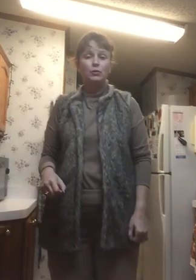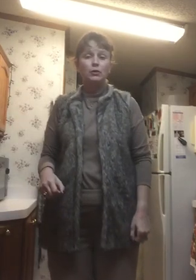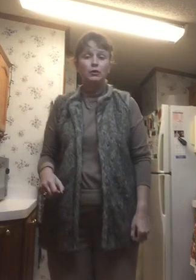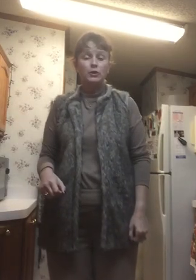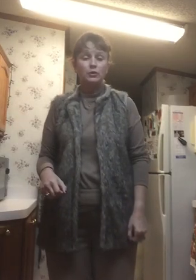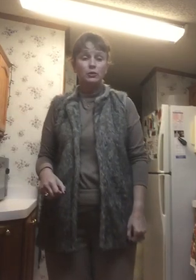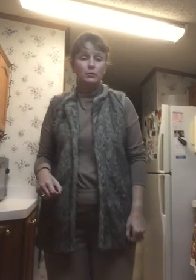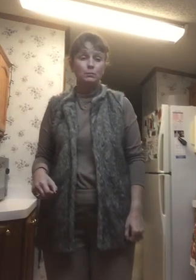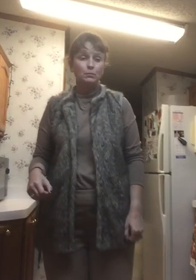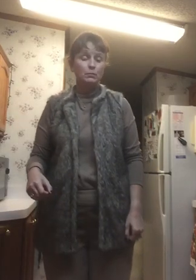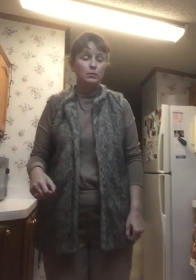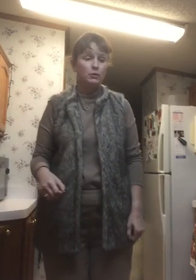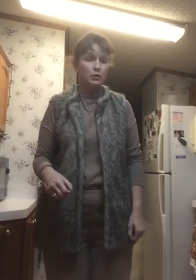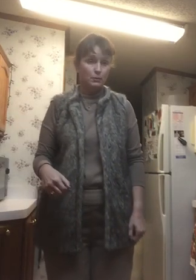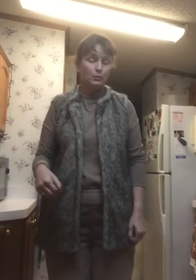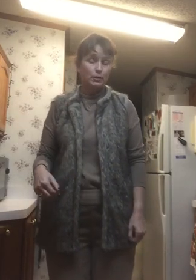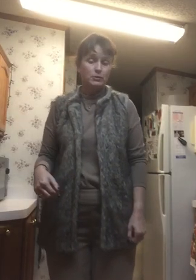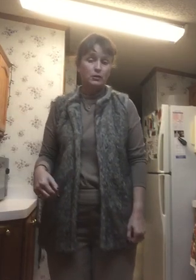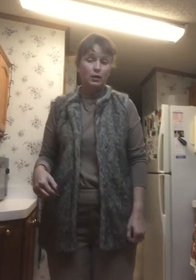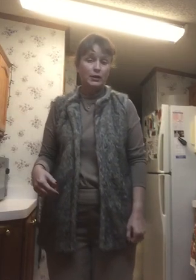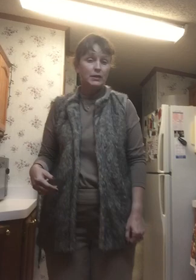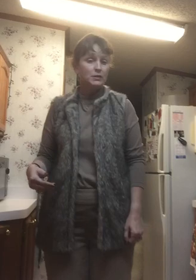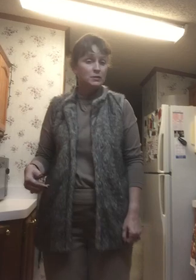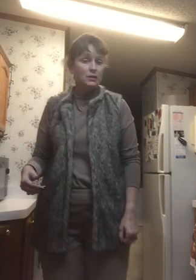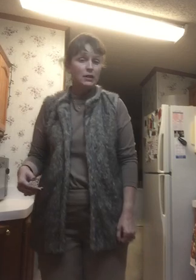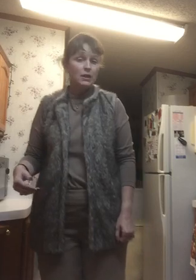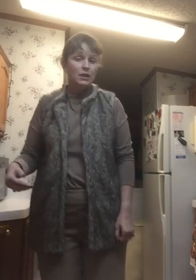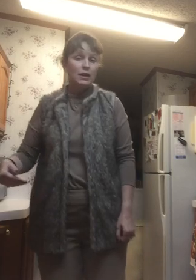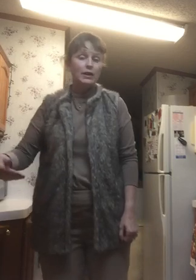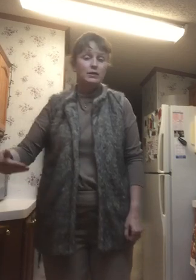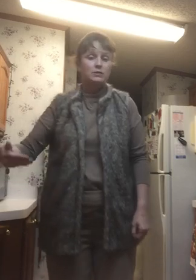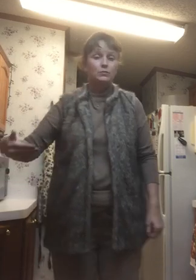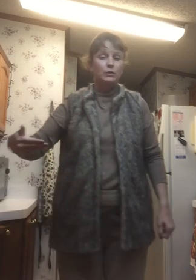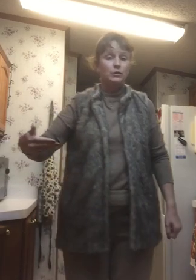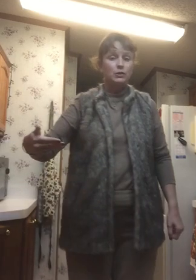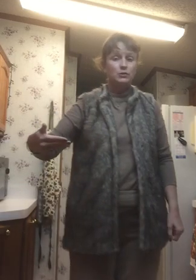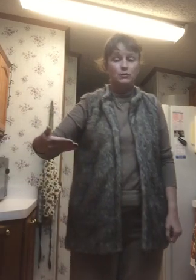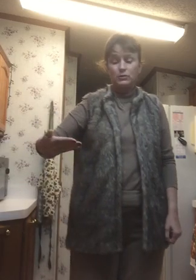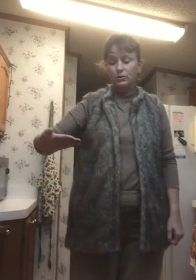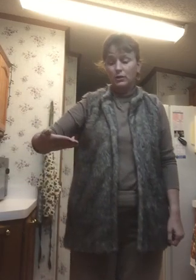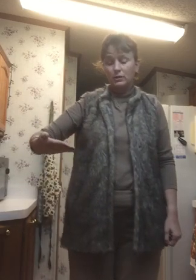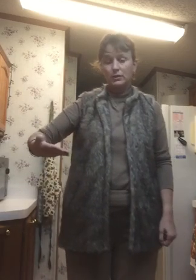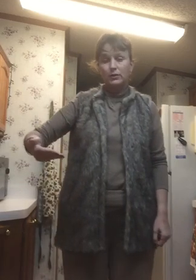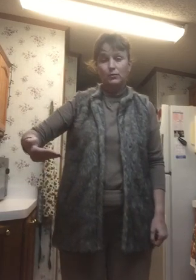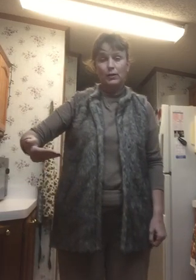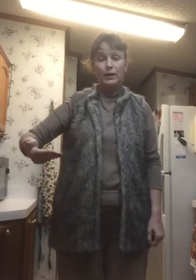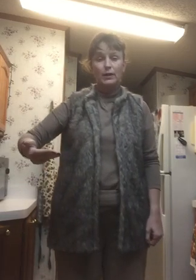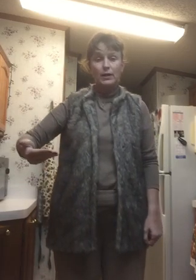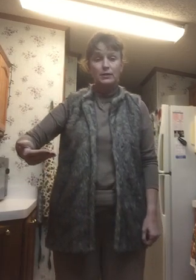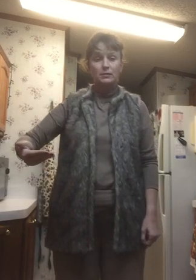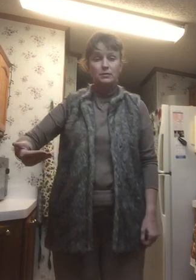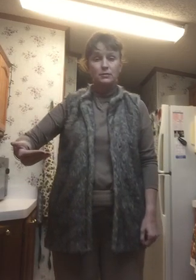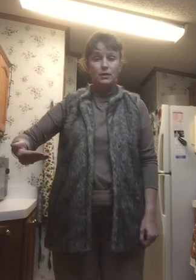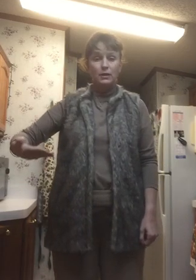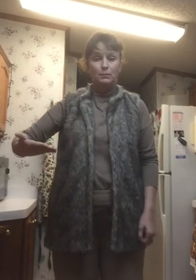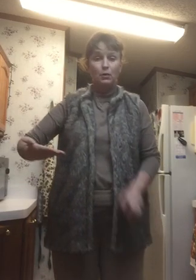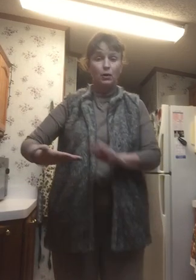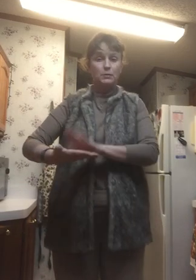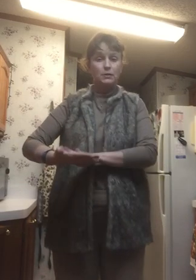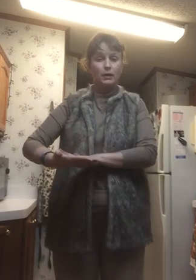you're gonna point to the audience, and what you're gonna do is you're gonna take your right hand, palm is